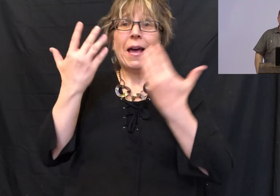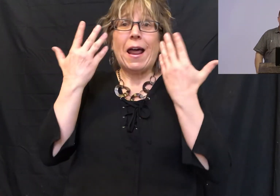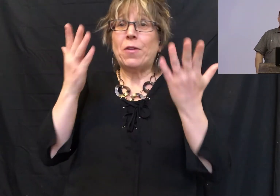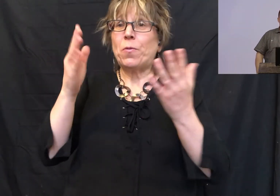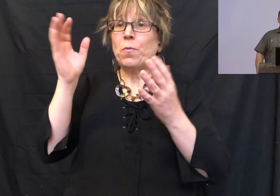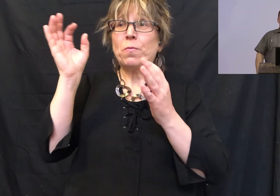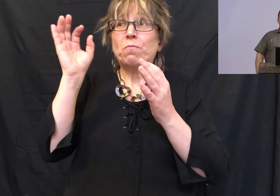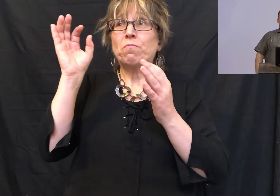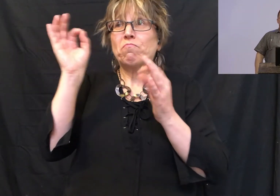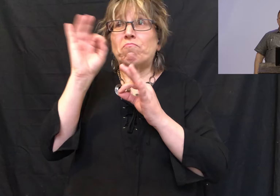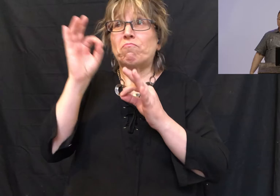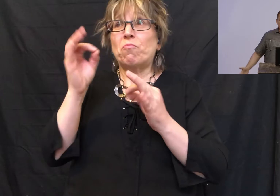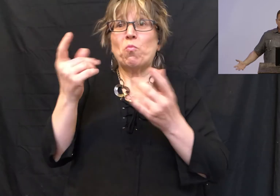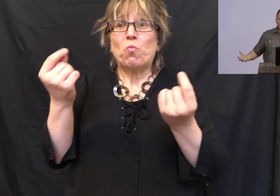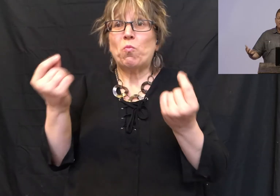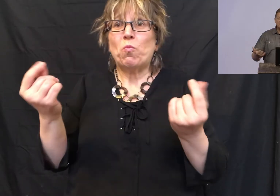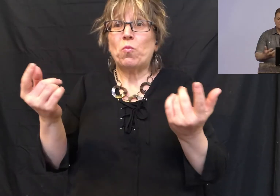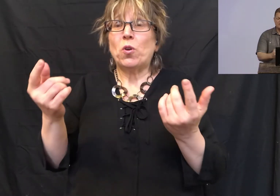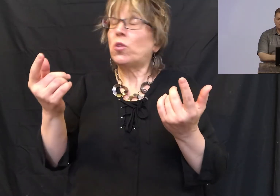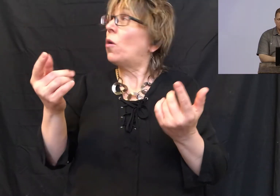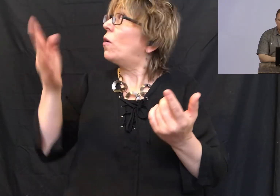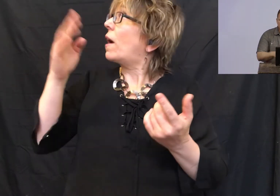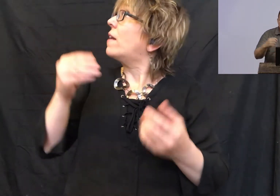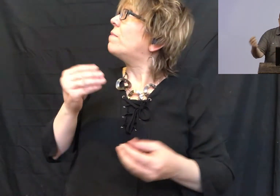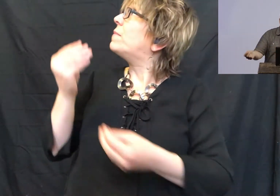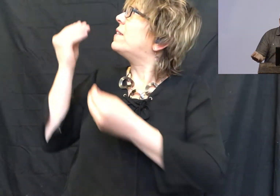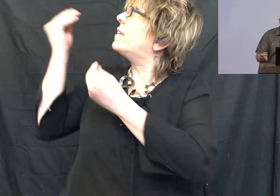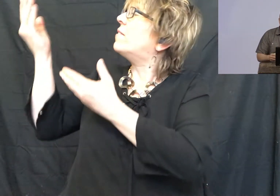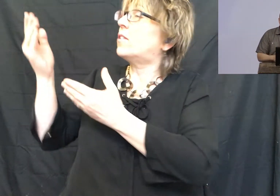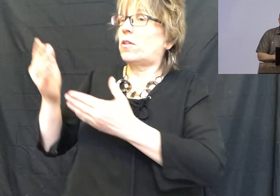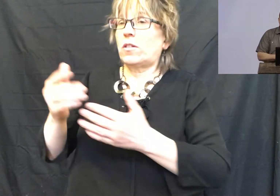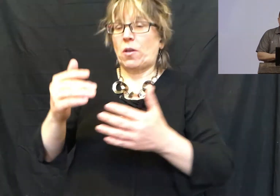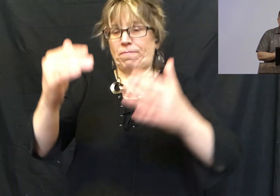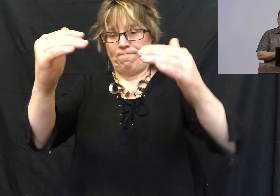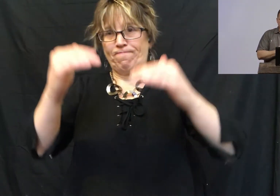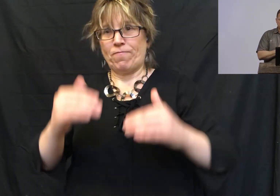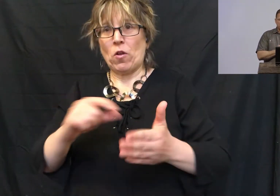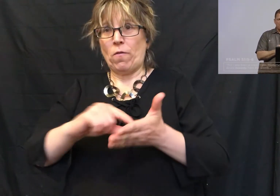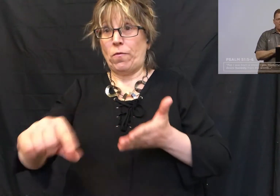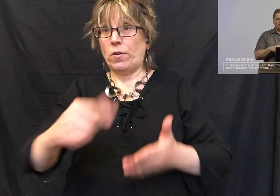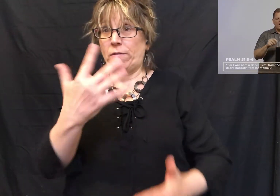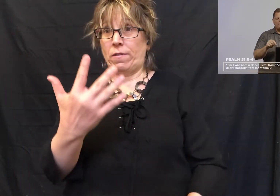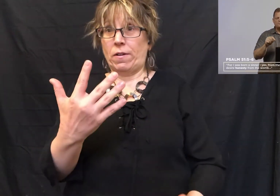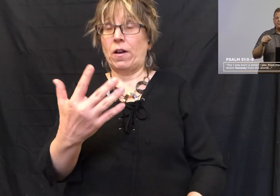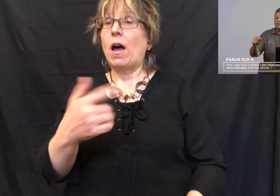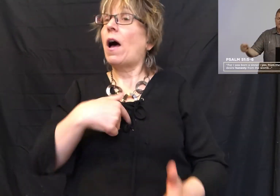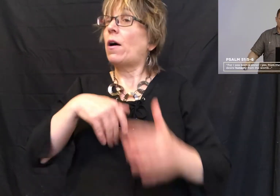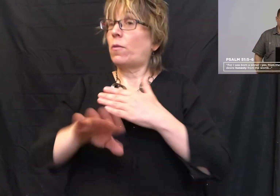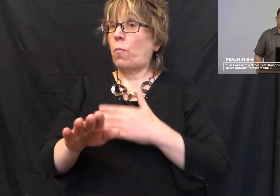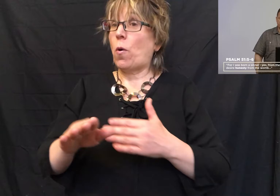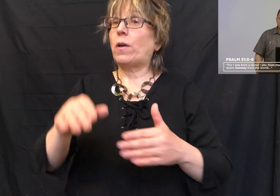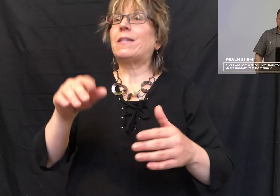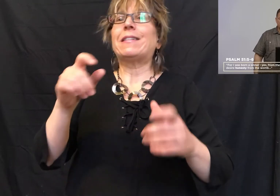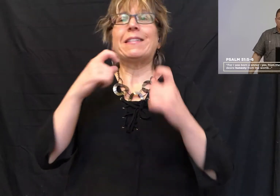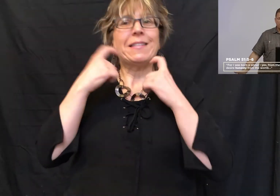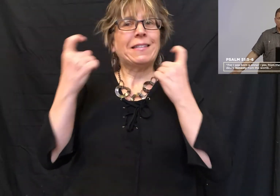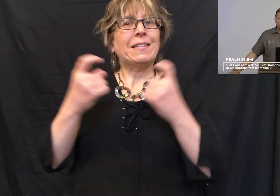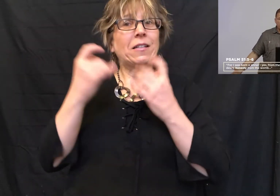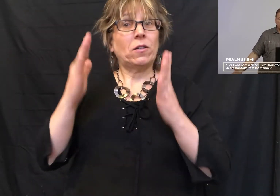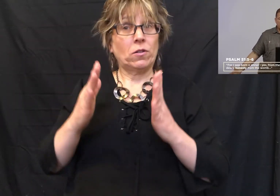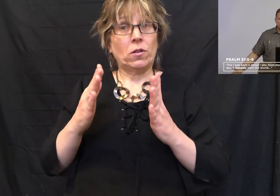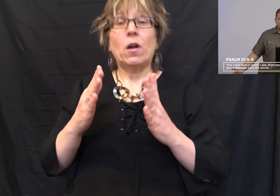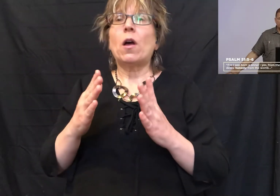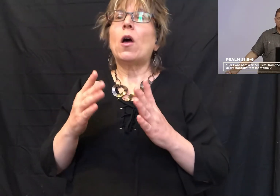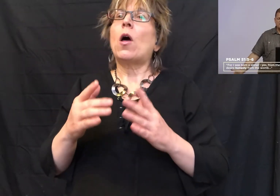with it. So God, I'm bringing it to you. Now skip down to verse 5. He says, "For I was born a sinner. Yes, from